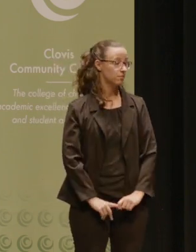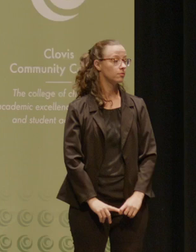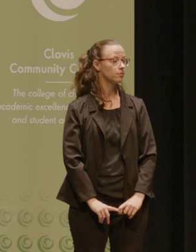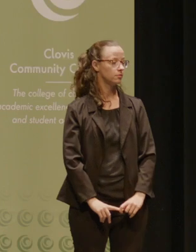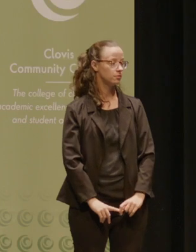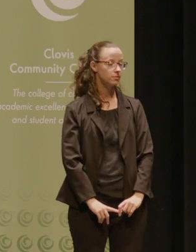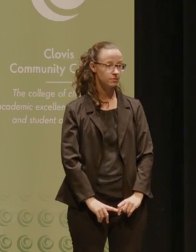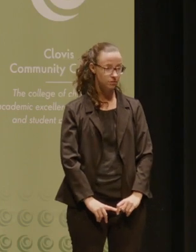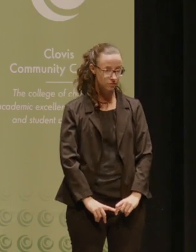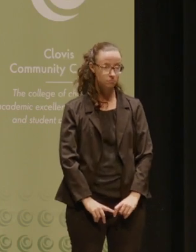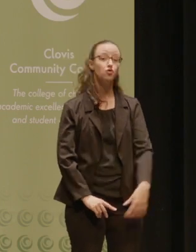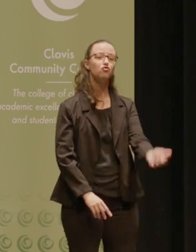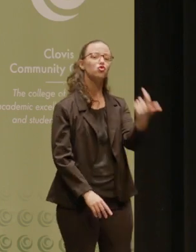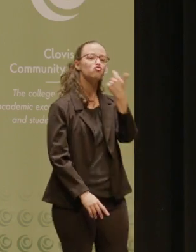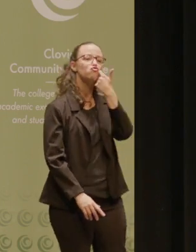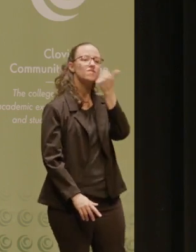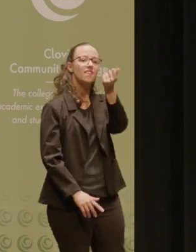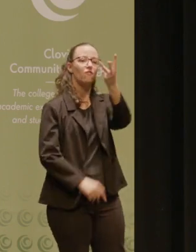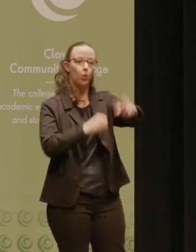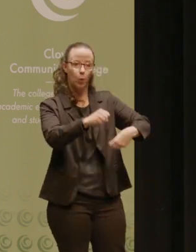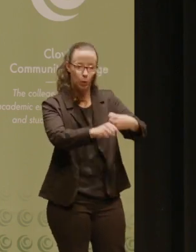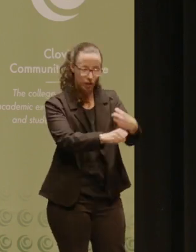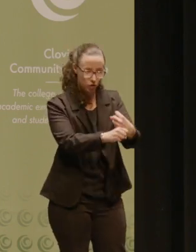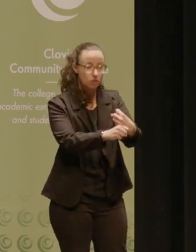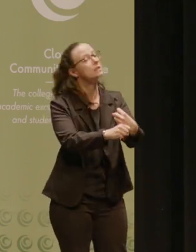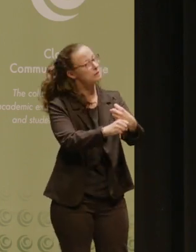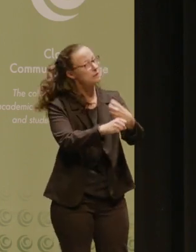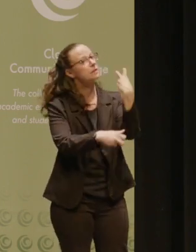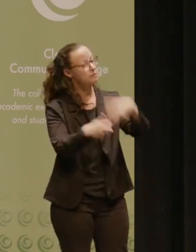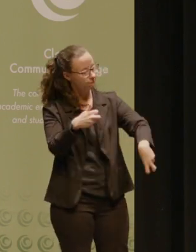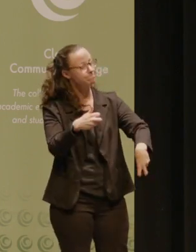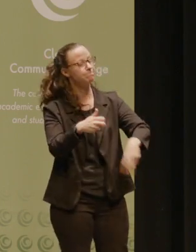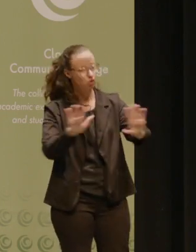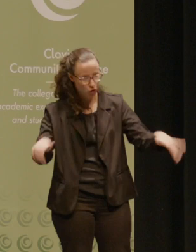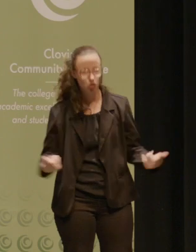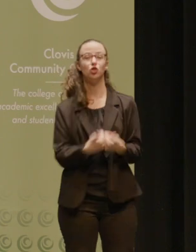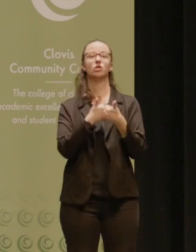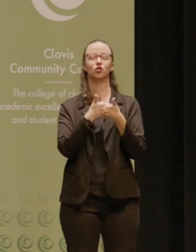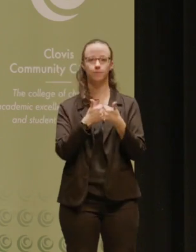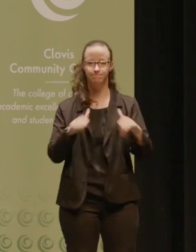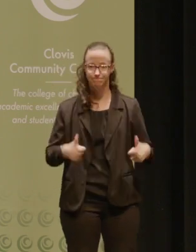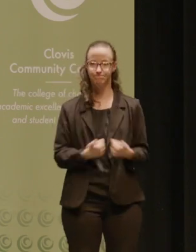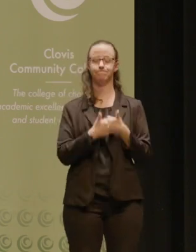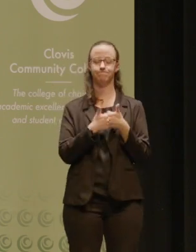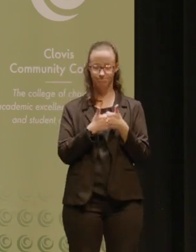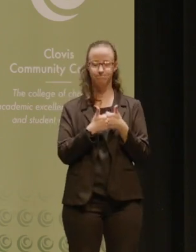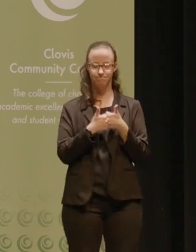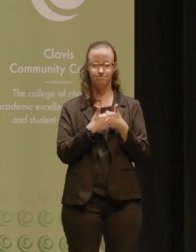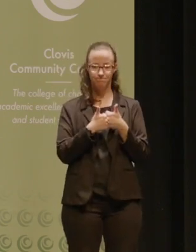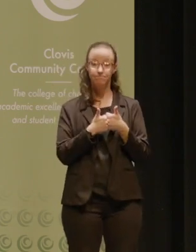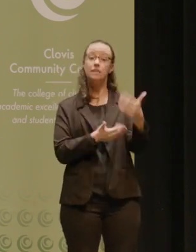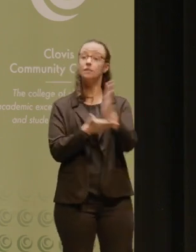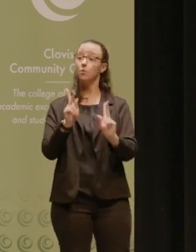You know, the last couple of years have been tough, challenging, to say the least.